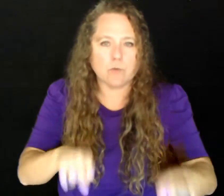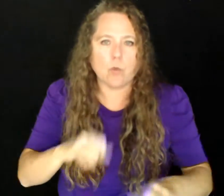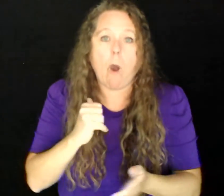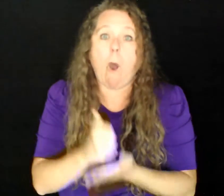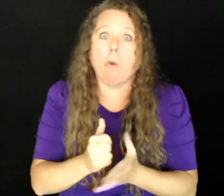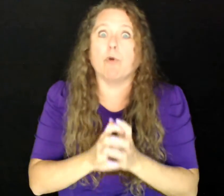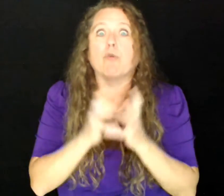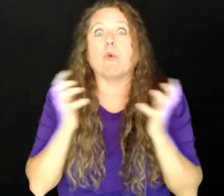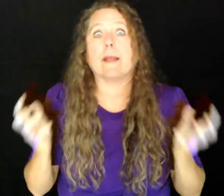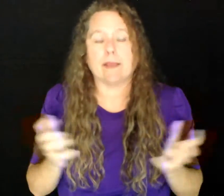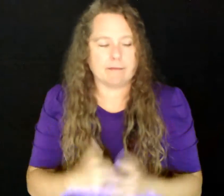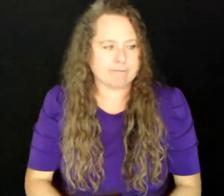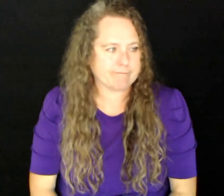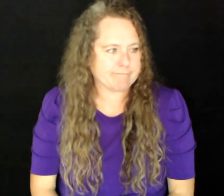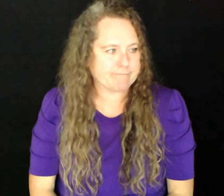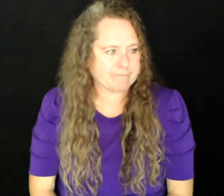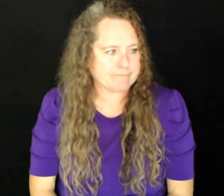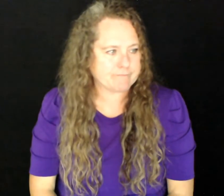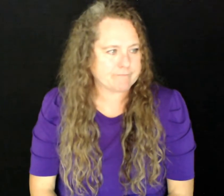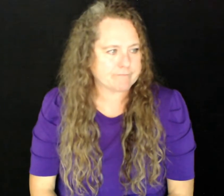will help greatly.